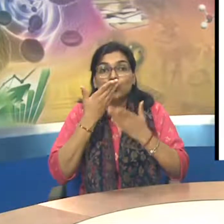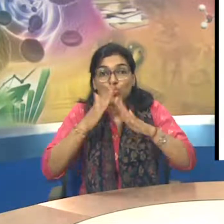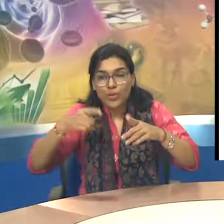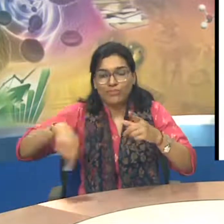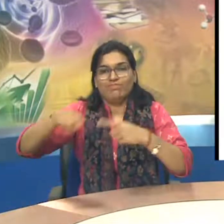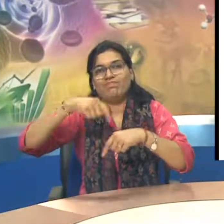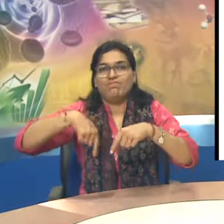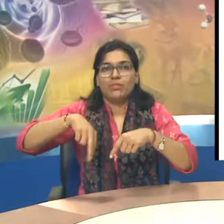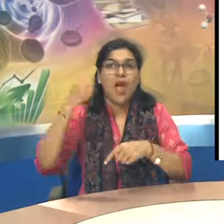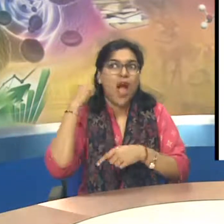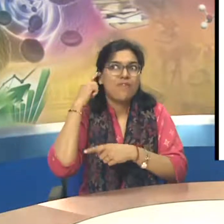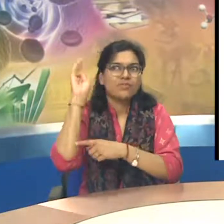school.